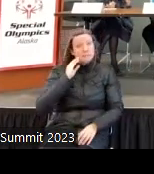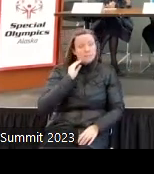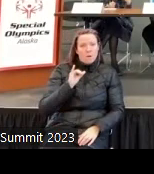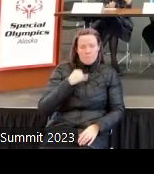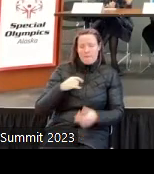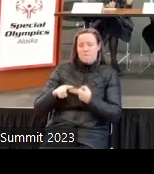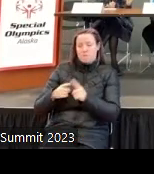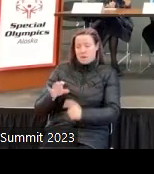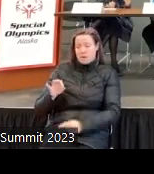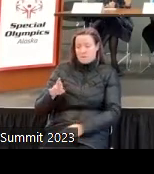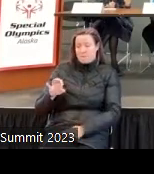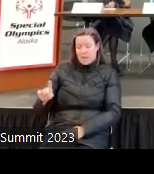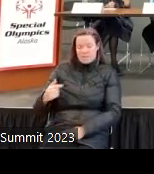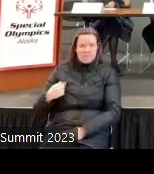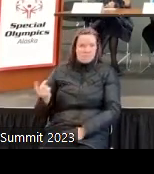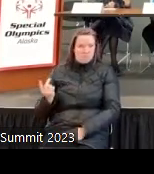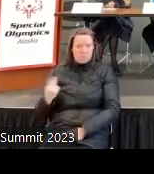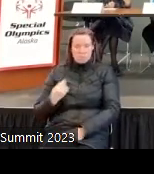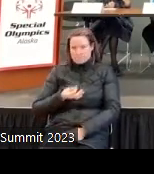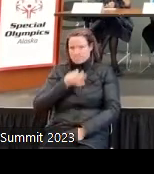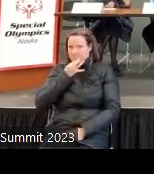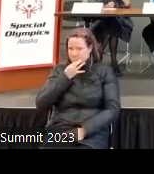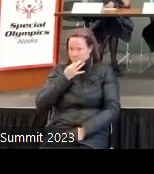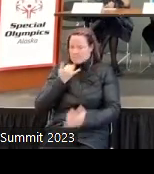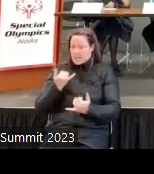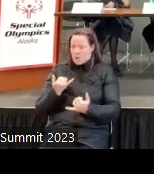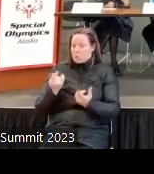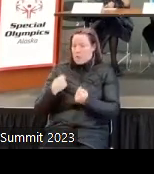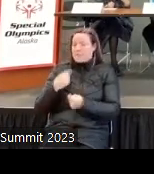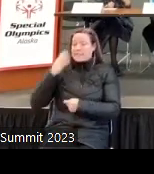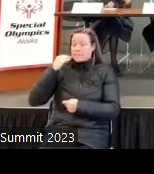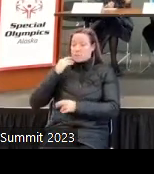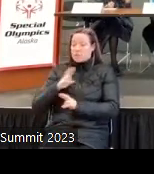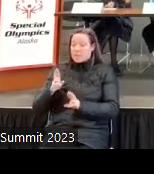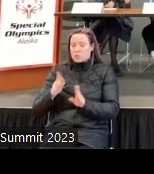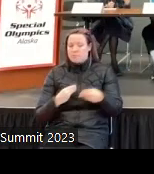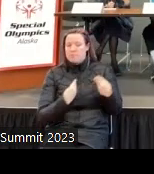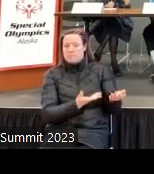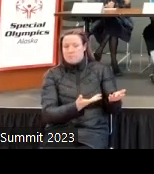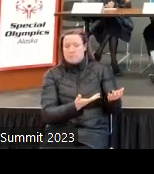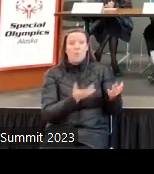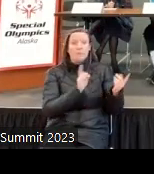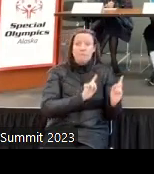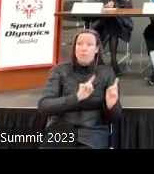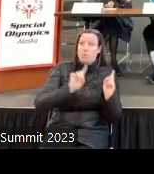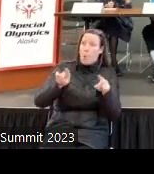Fred and I are very good about now having those experiences. And we've taken them,